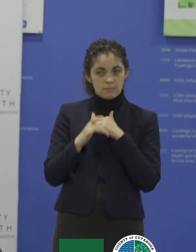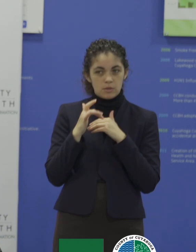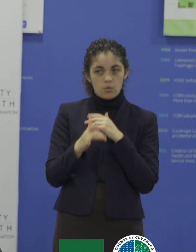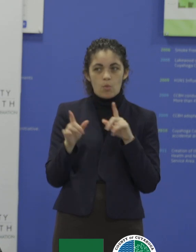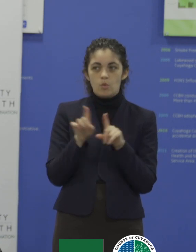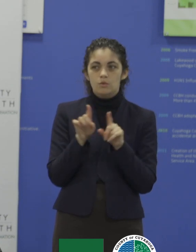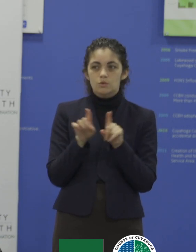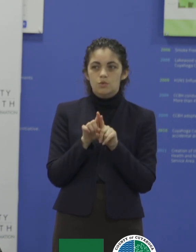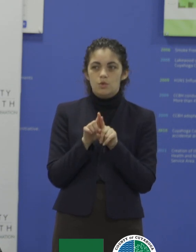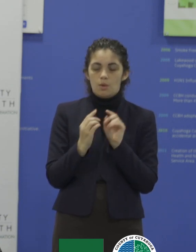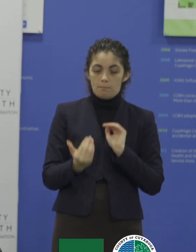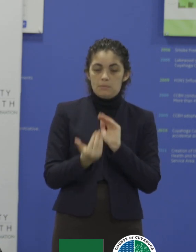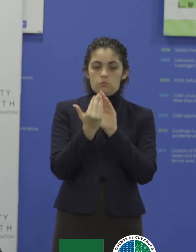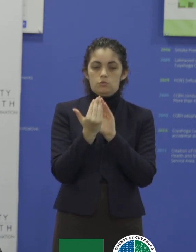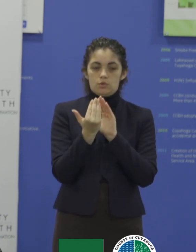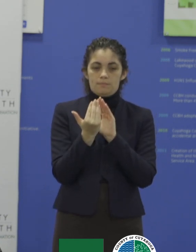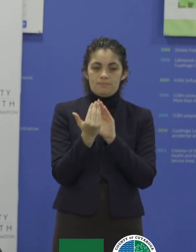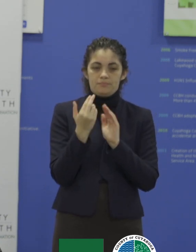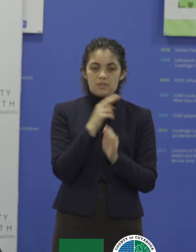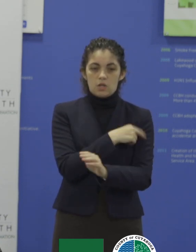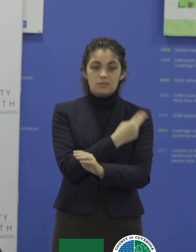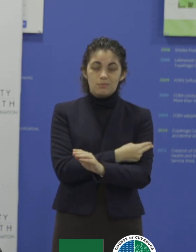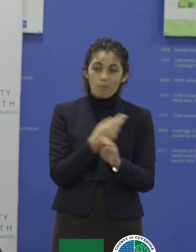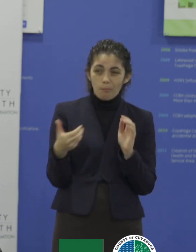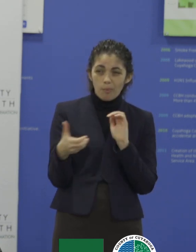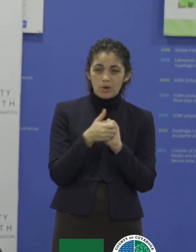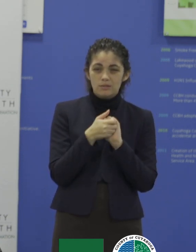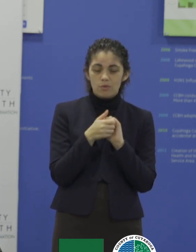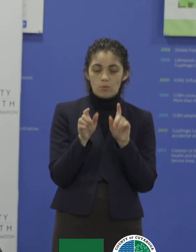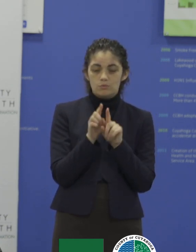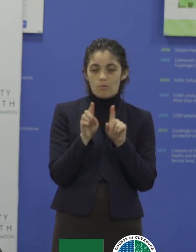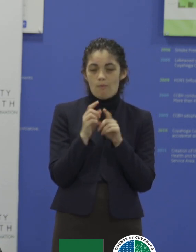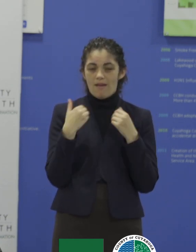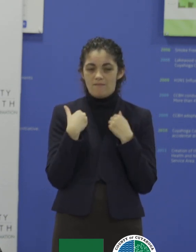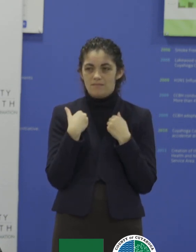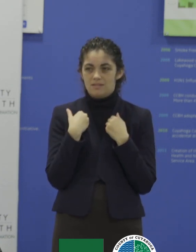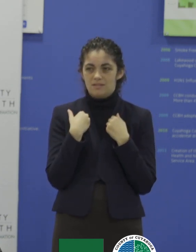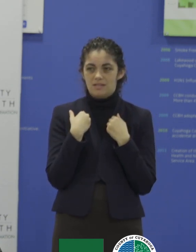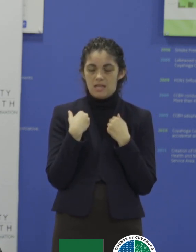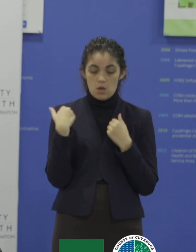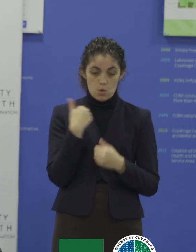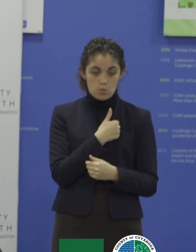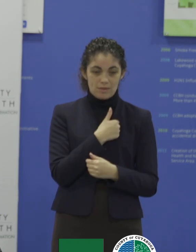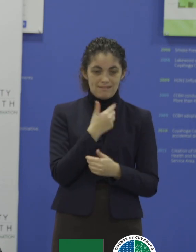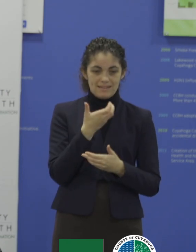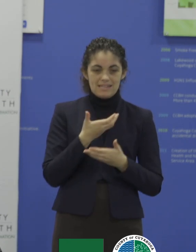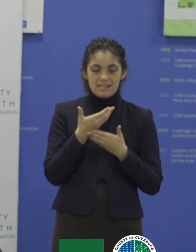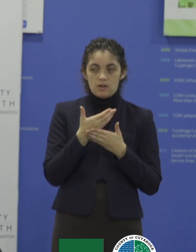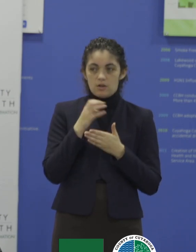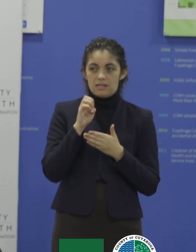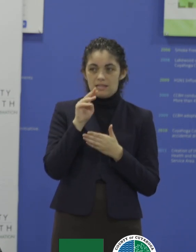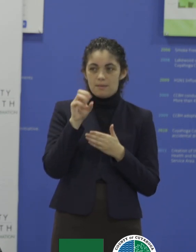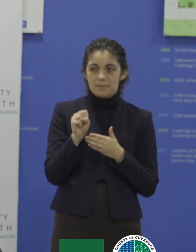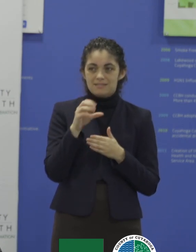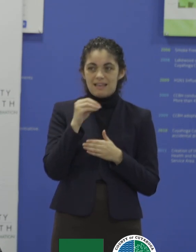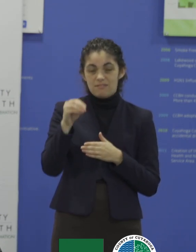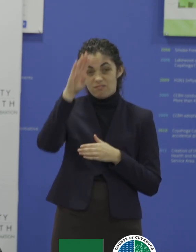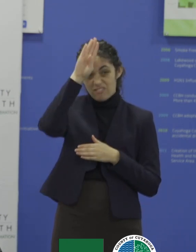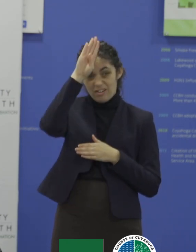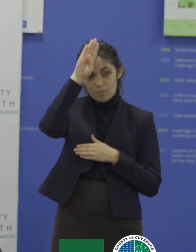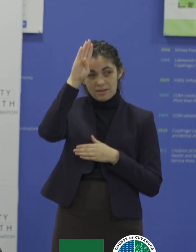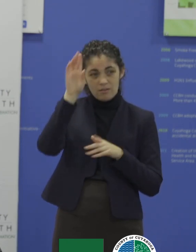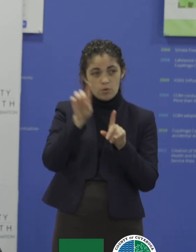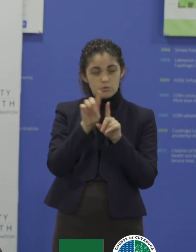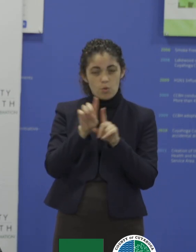part of it is the approach that our hospital partners have taken and we've taken with regard to EMS and firefighters